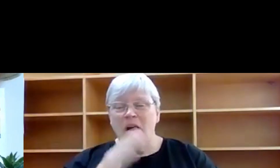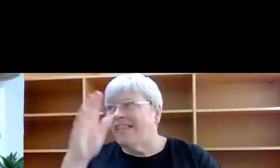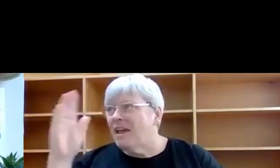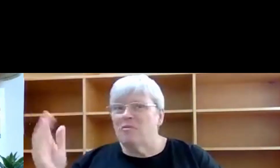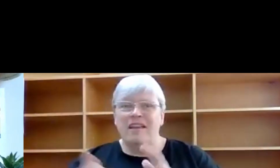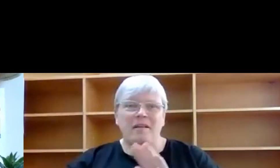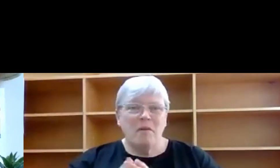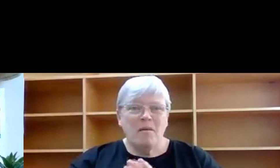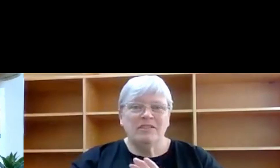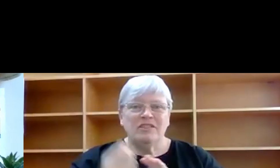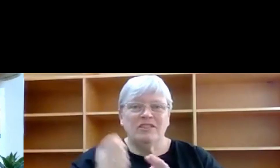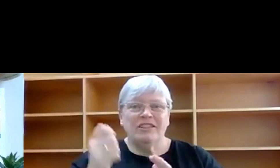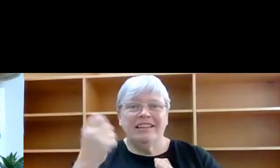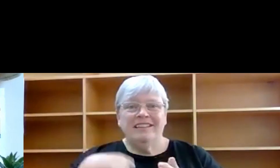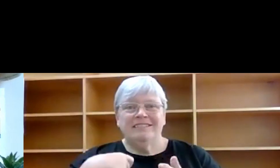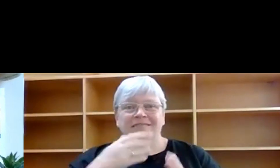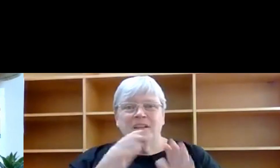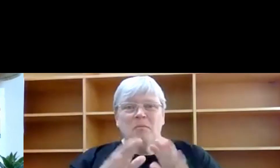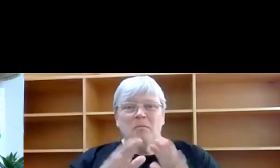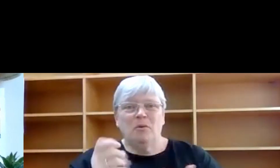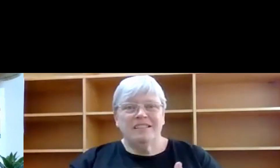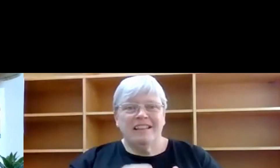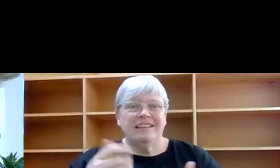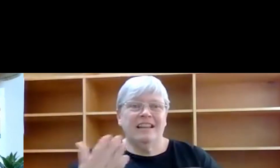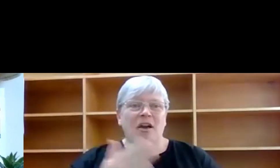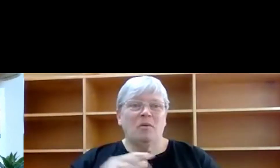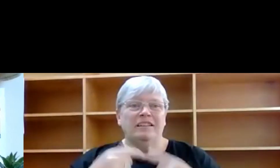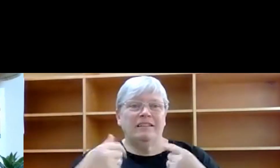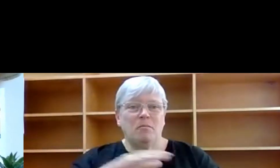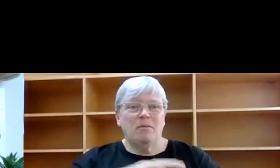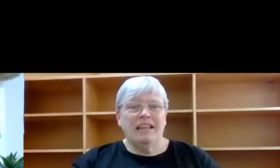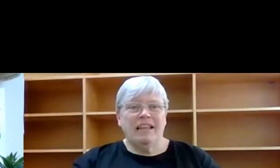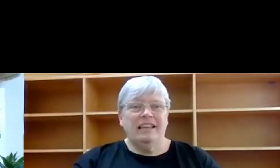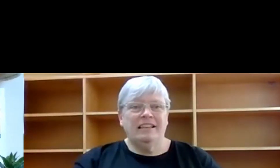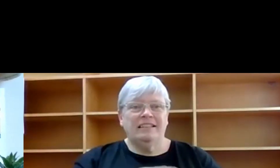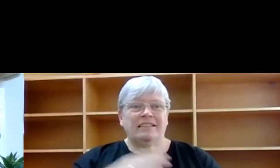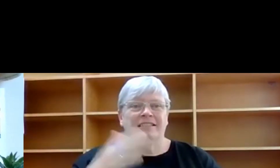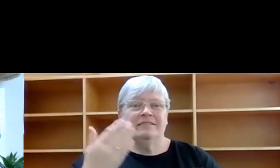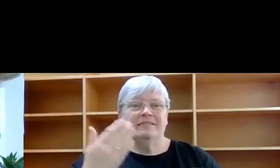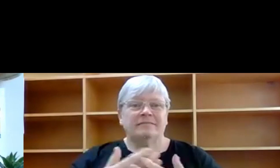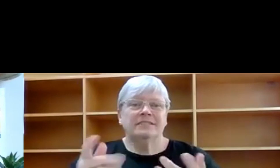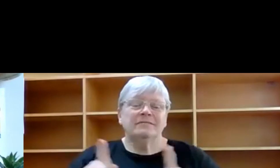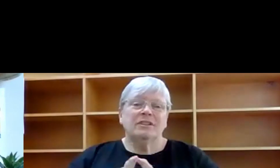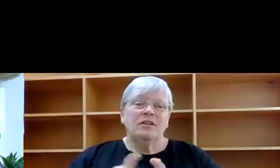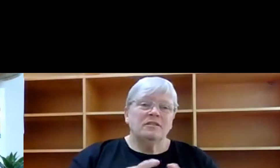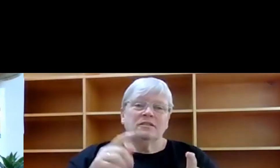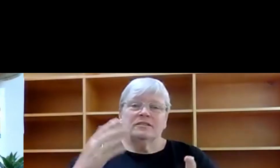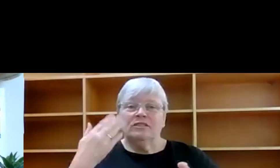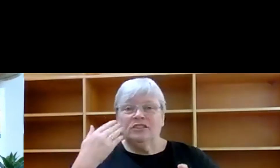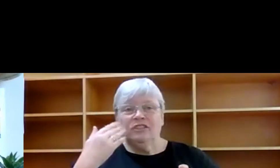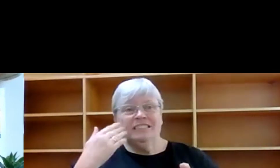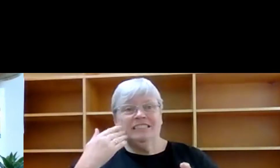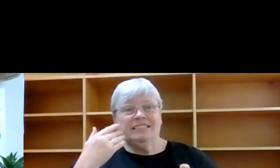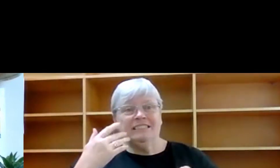and bookselling, and now work in none of those, but I'm also a recent graduate of